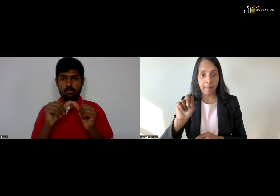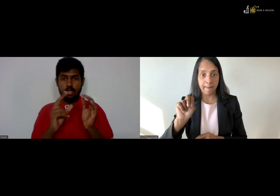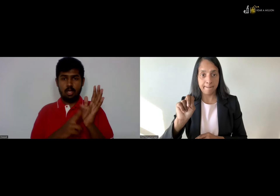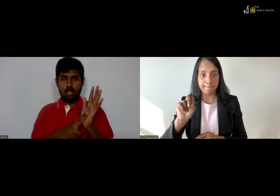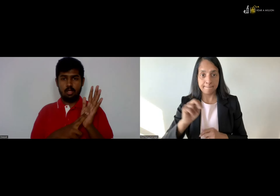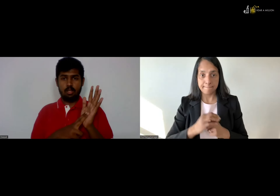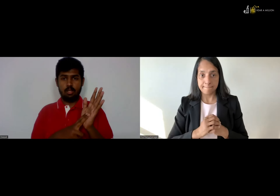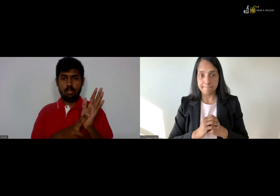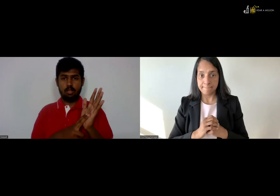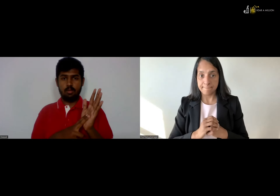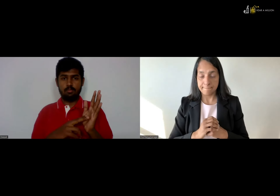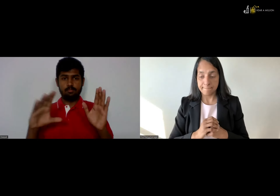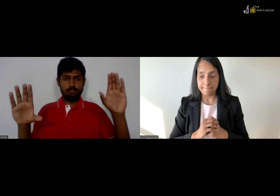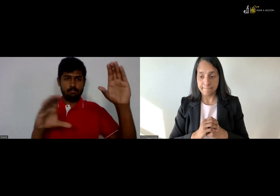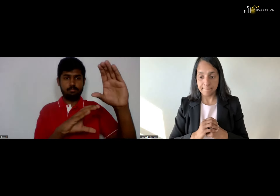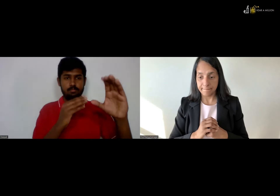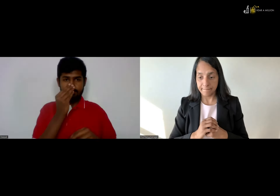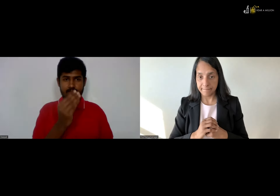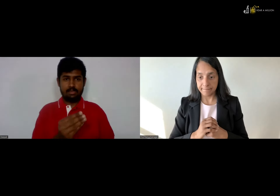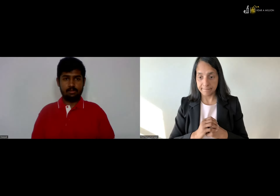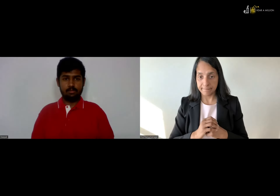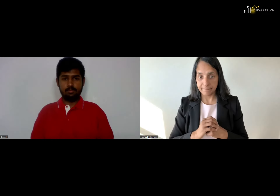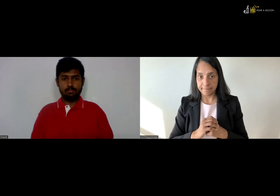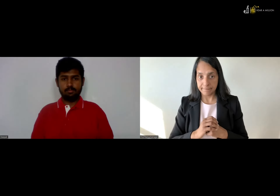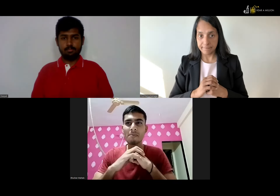Can we spotlight Bhushan?